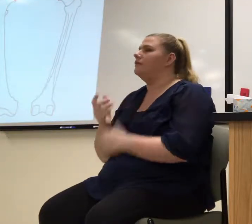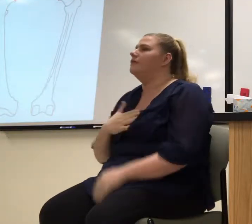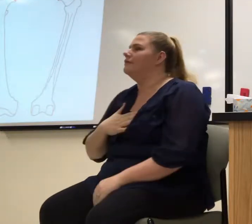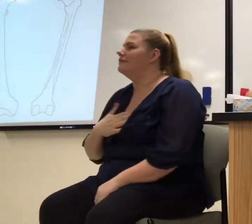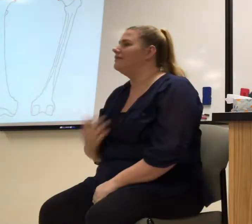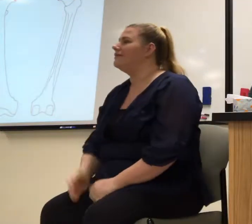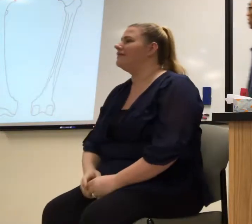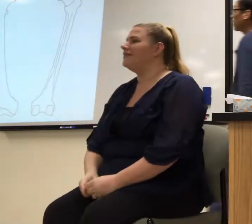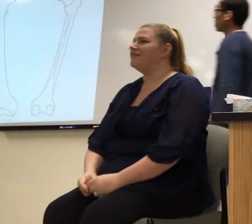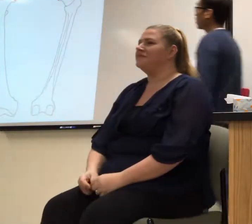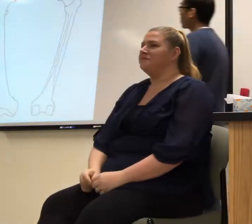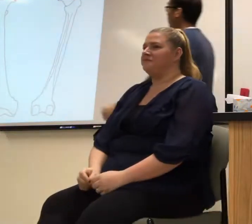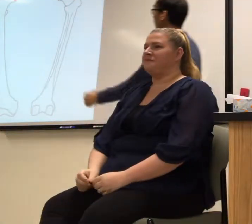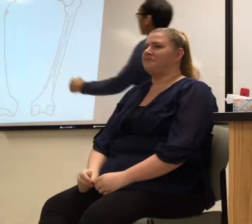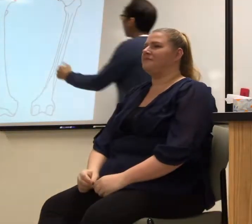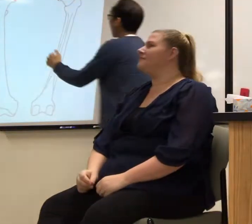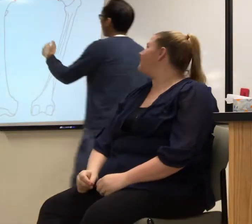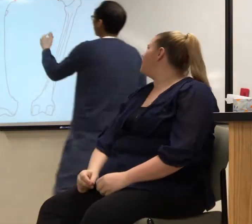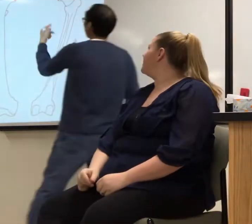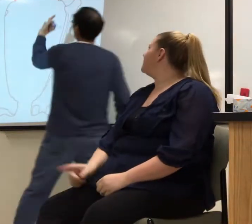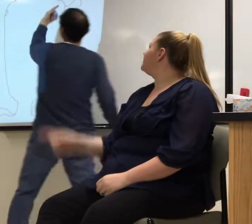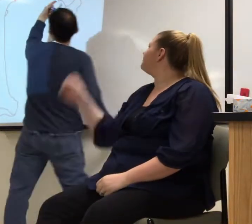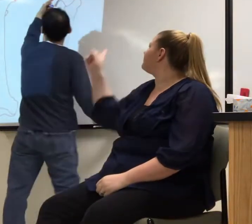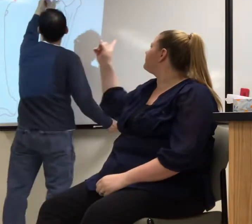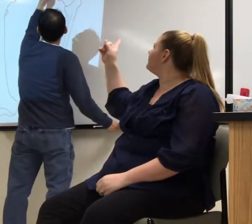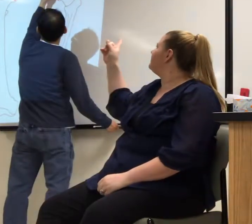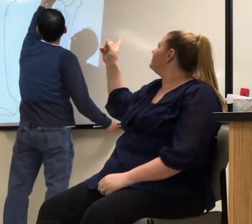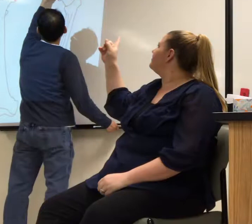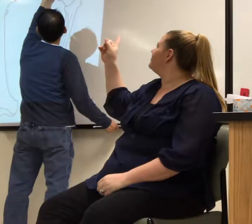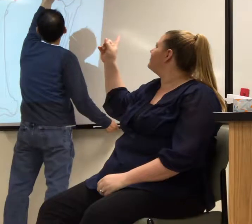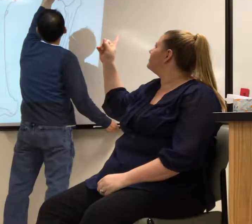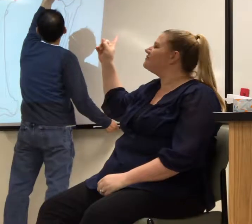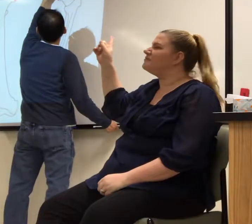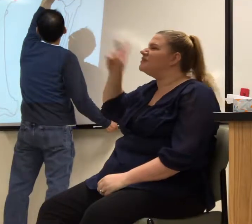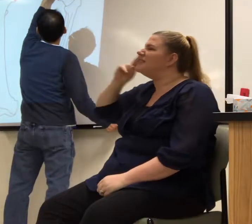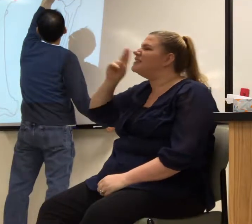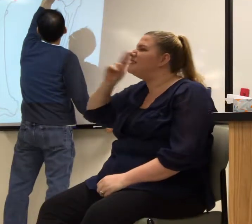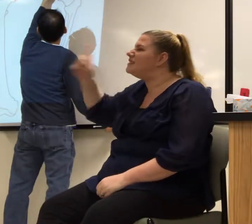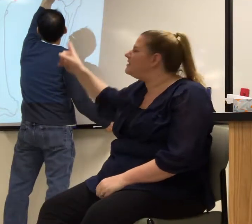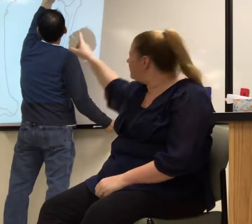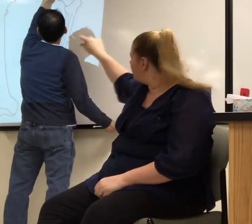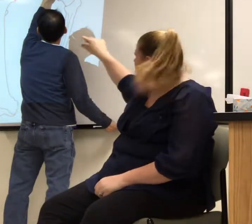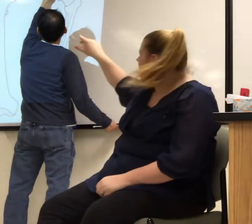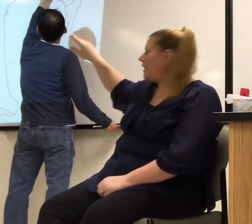here. In the lab, I left a little divot here.